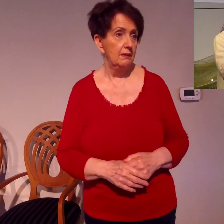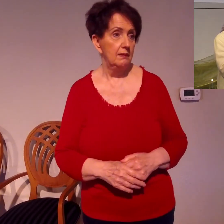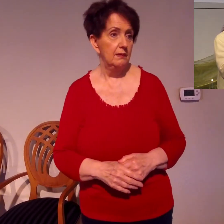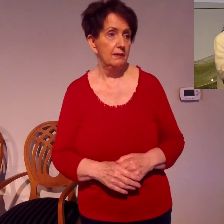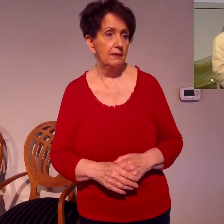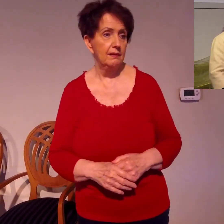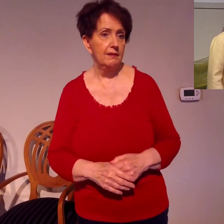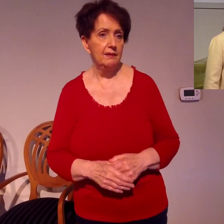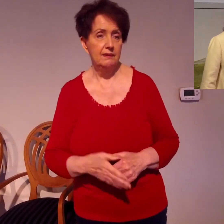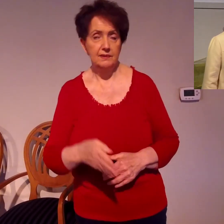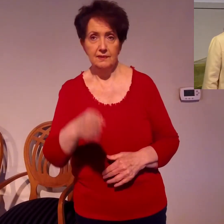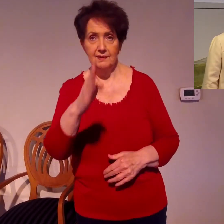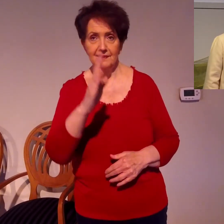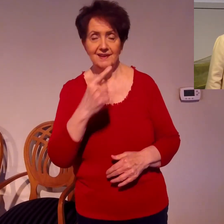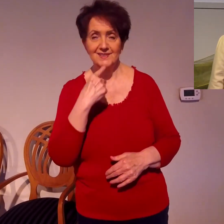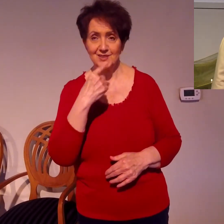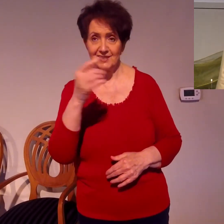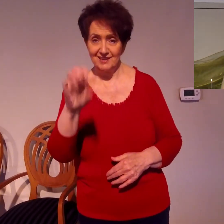God said yes.